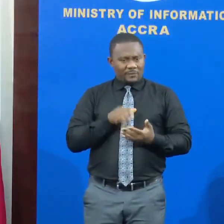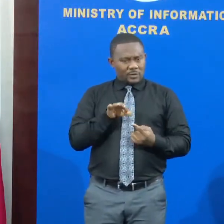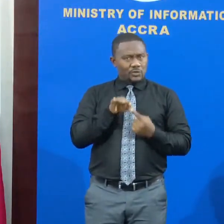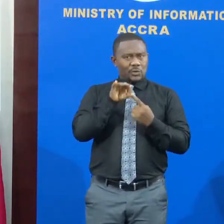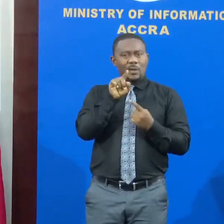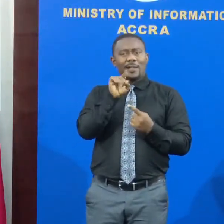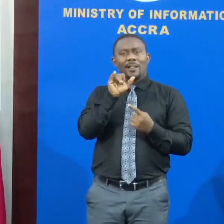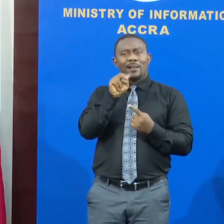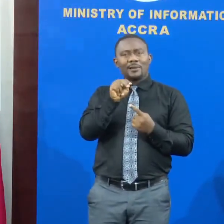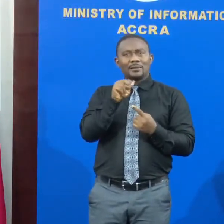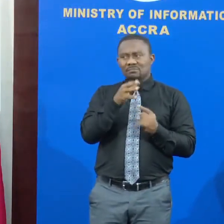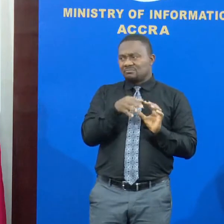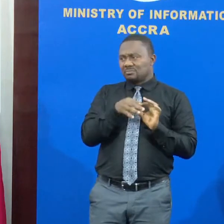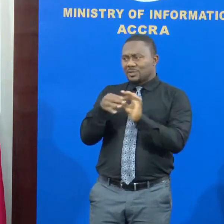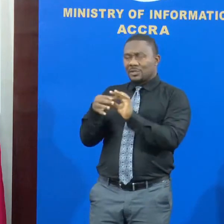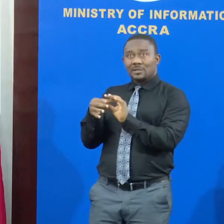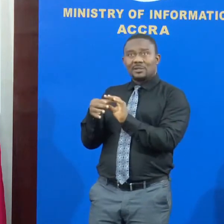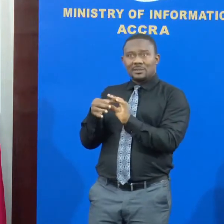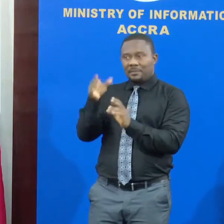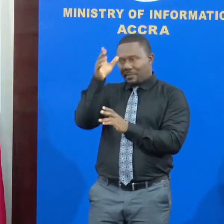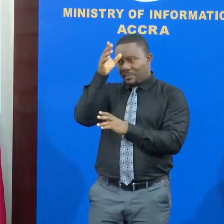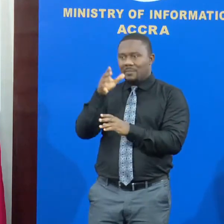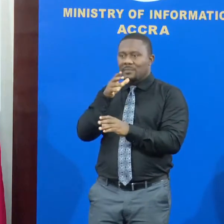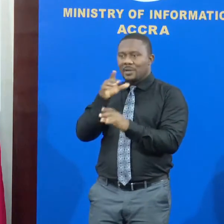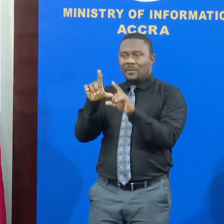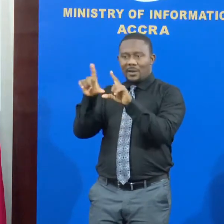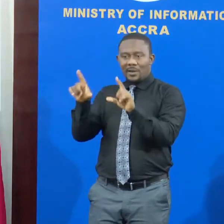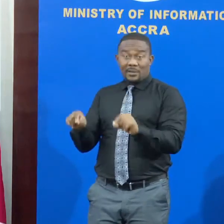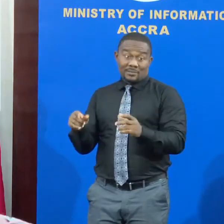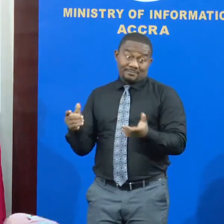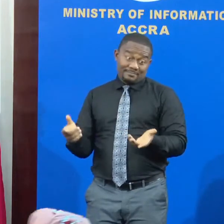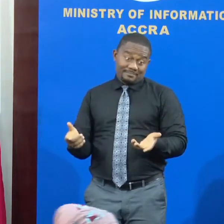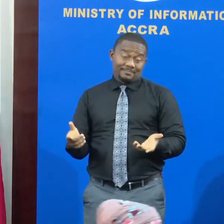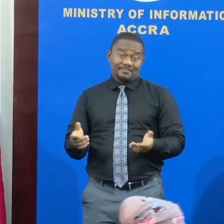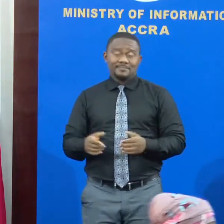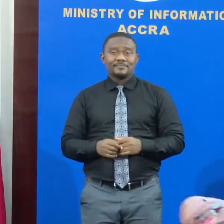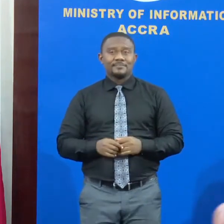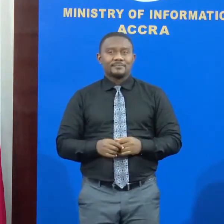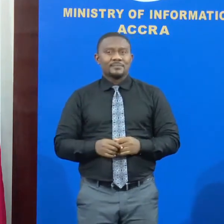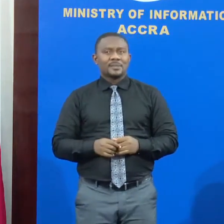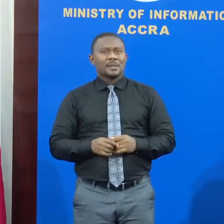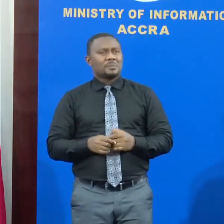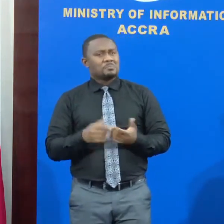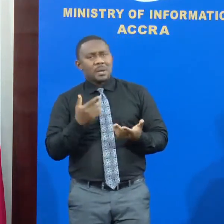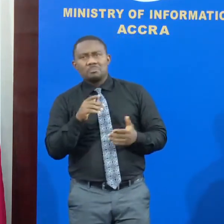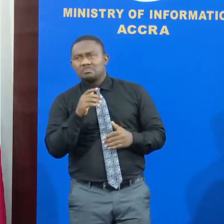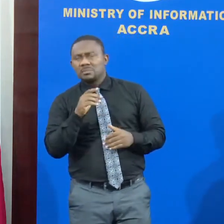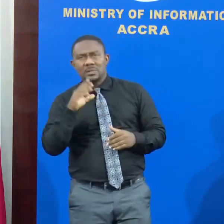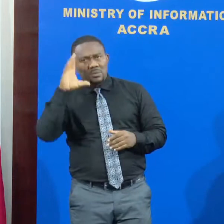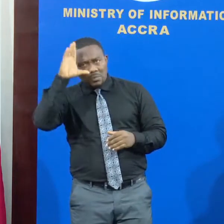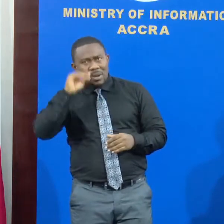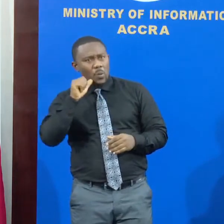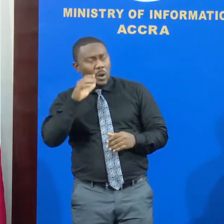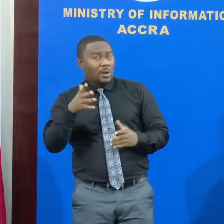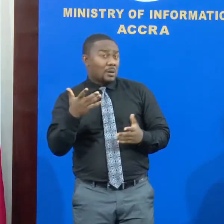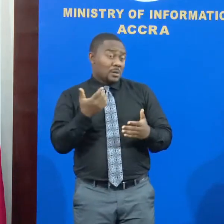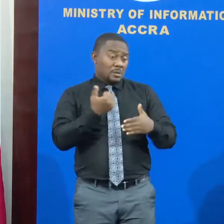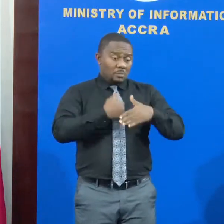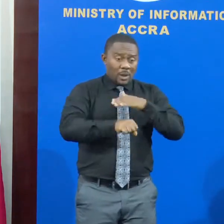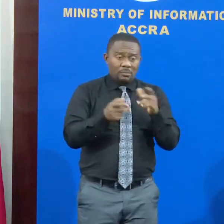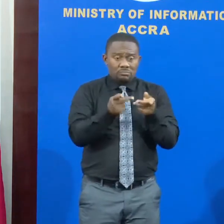is linked to the parent's card with details of gender, date of birth, hospital name,